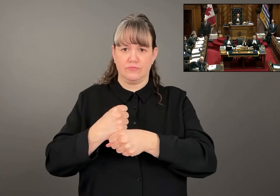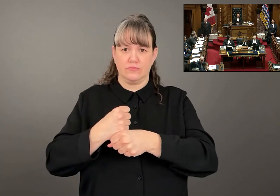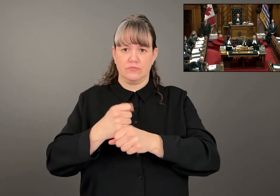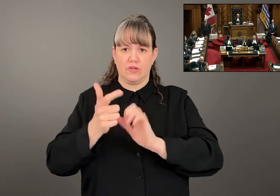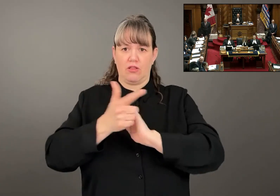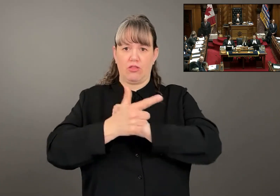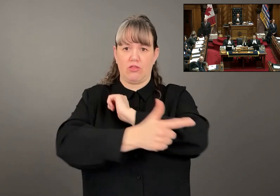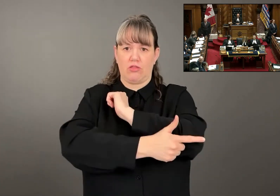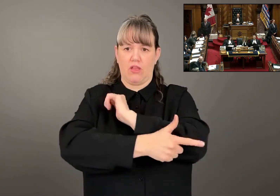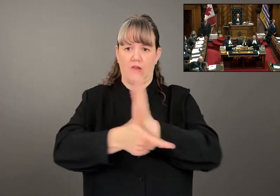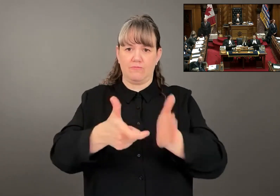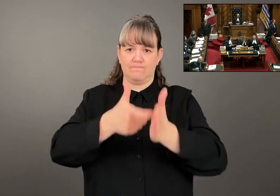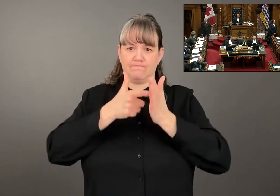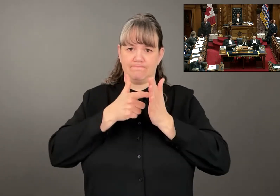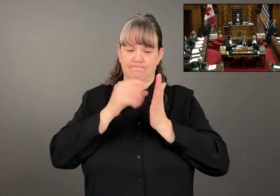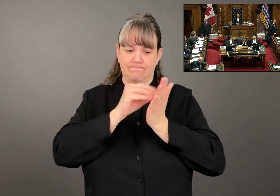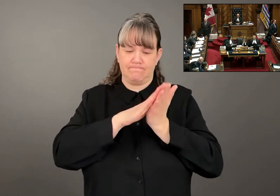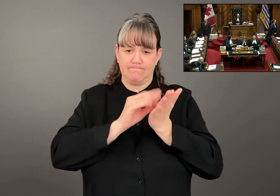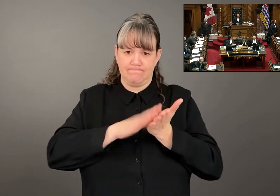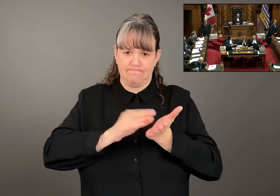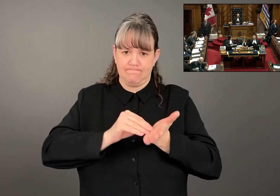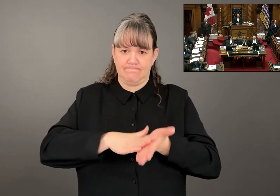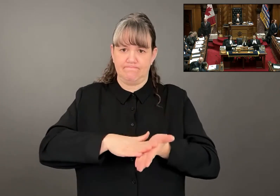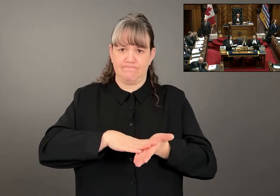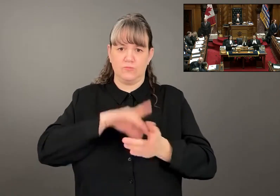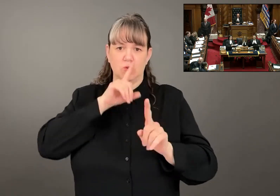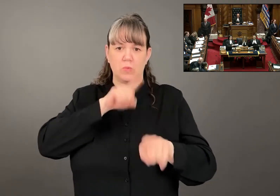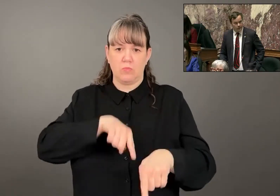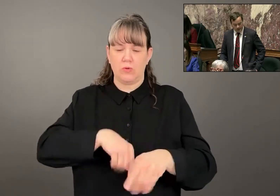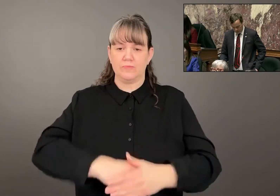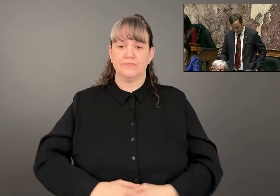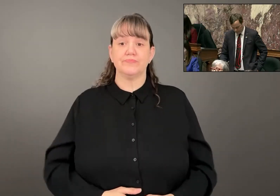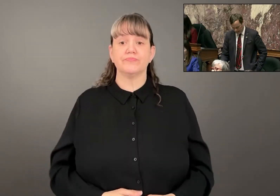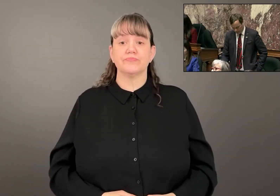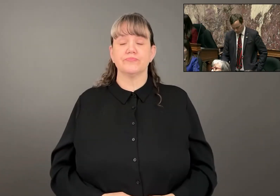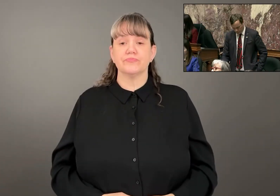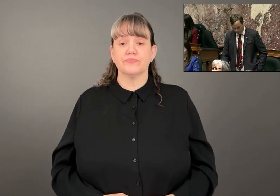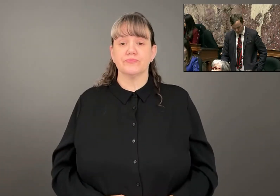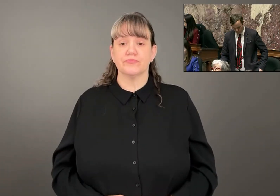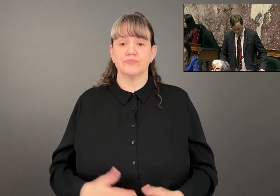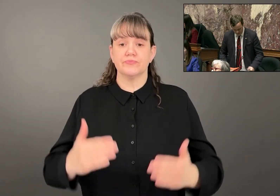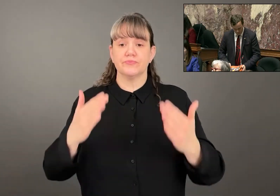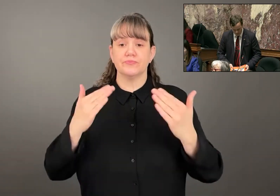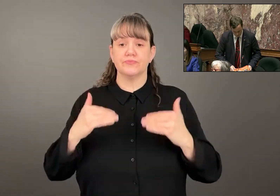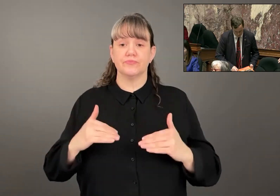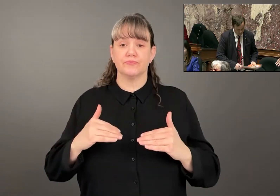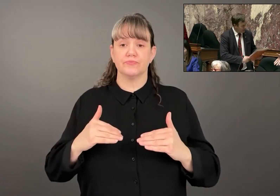of Tourism, Arts and Culture. Thank you, Honourable Speaker. I have the honour to present the BC Arts Council Annual Report